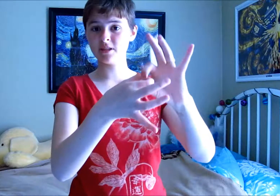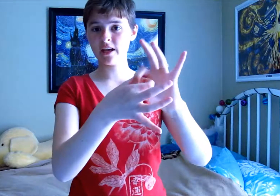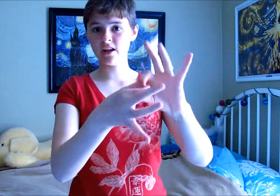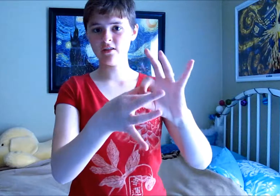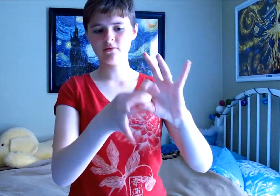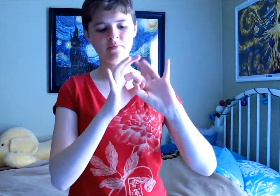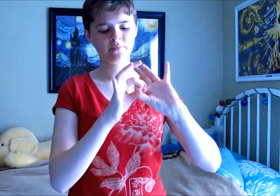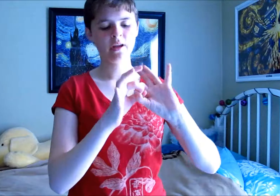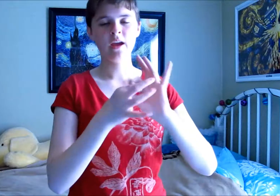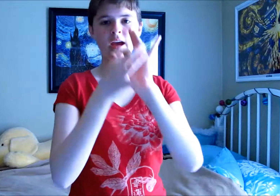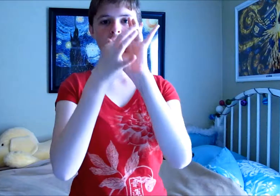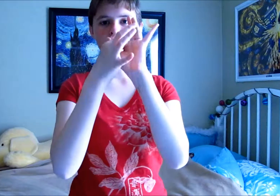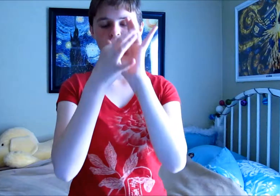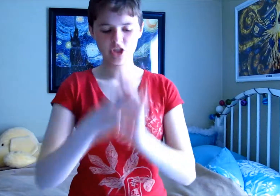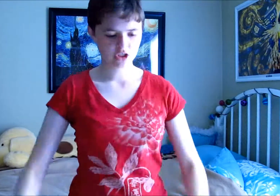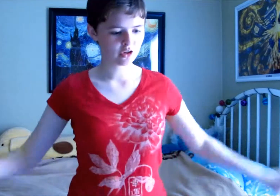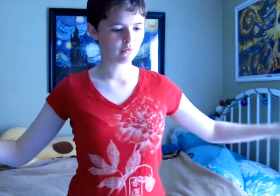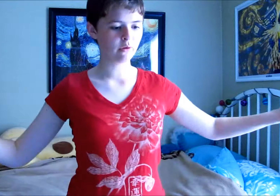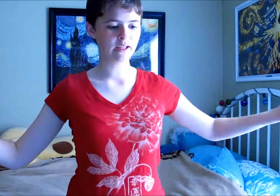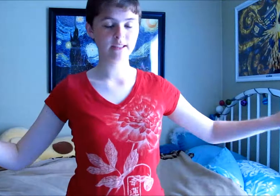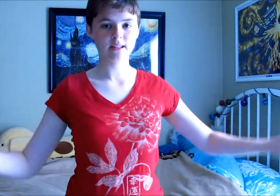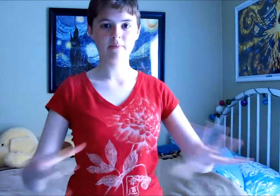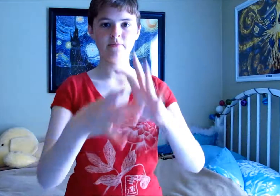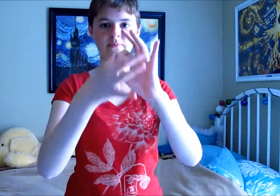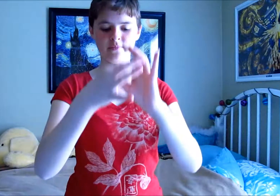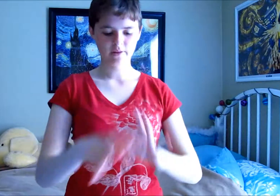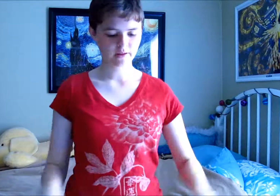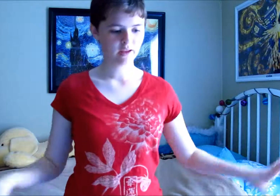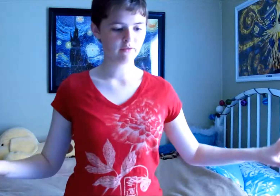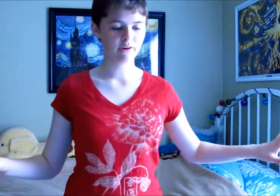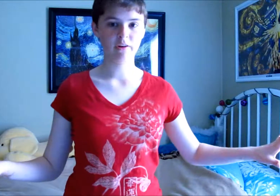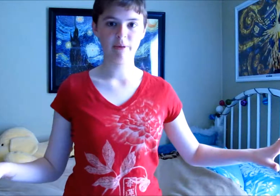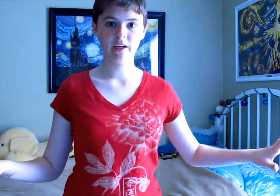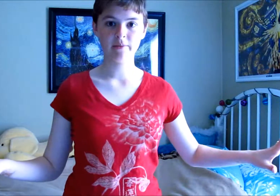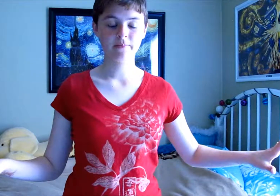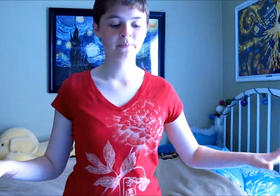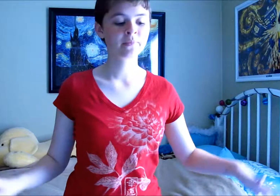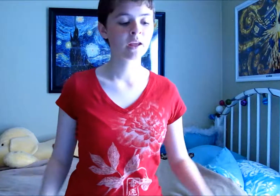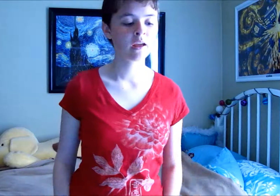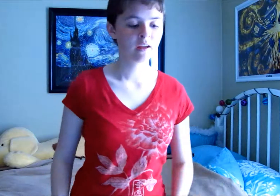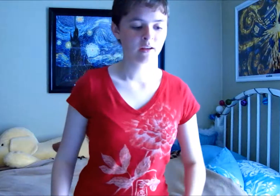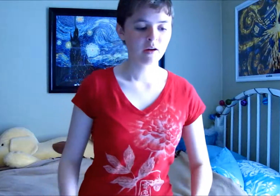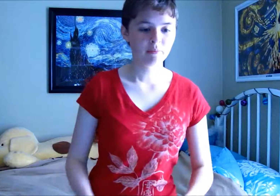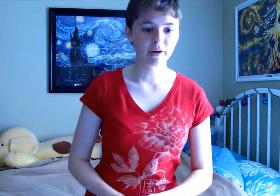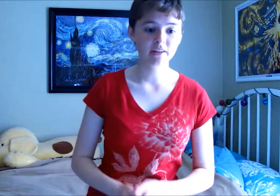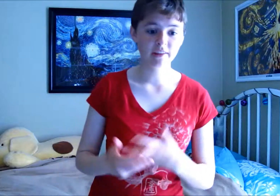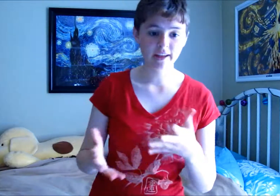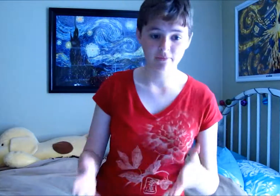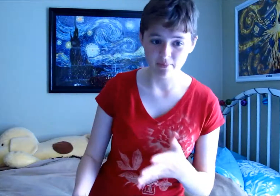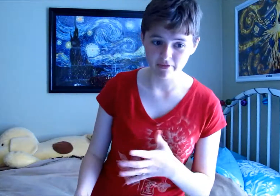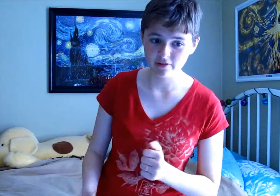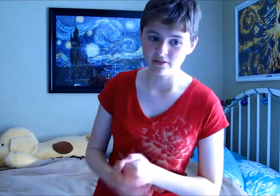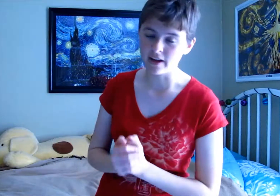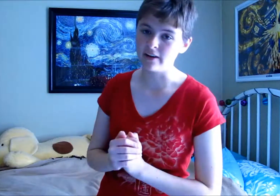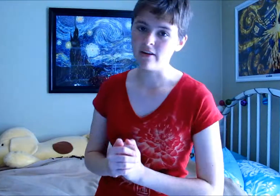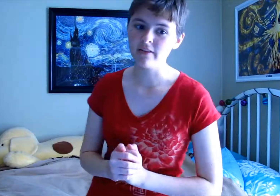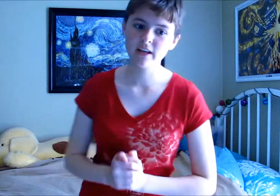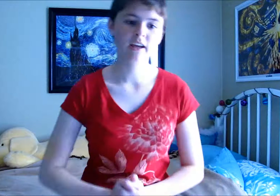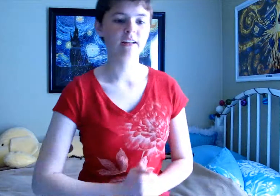together, and then just release them in front of your body. But the line right before defying gravity,